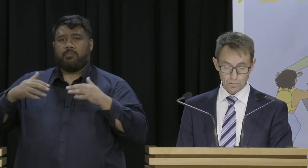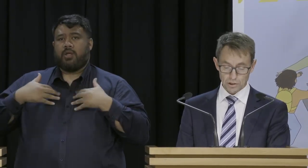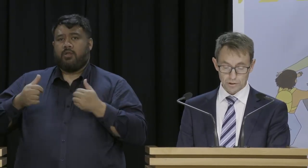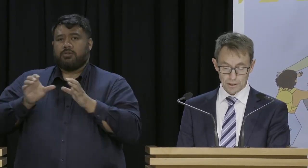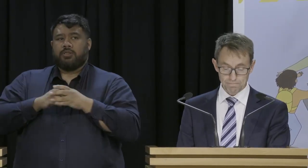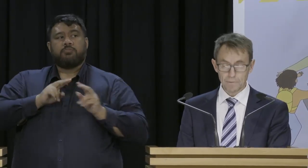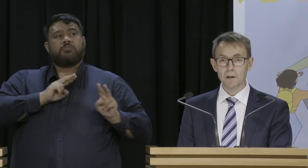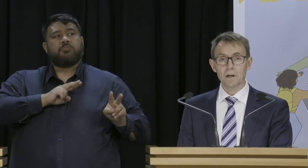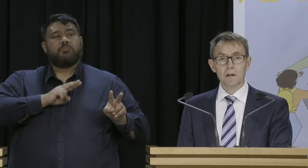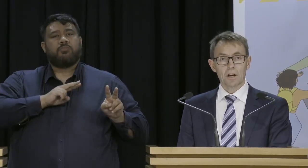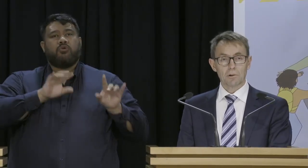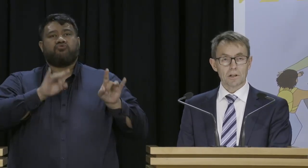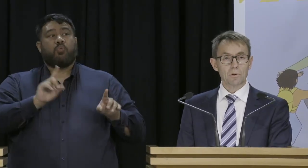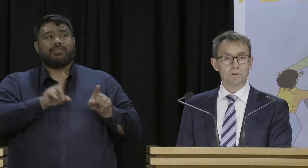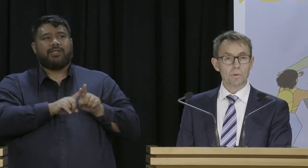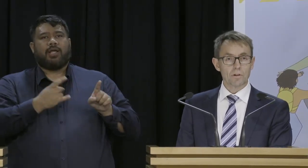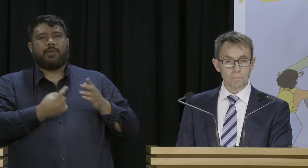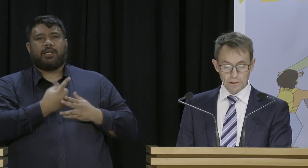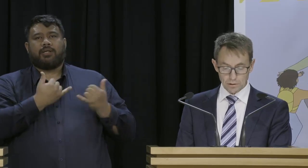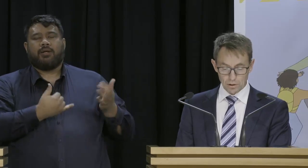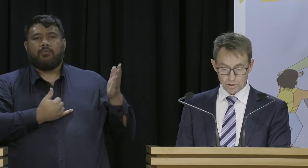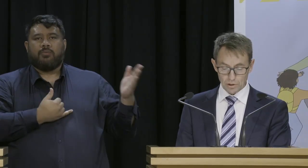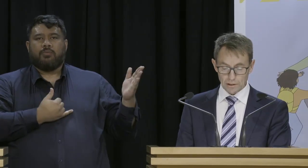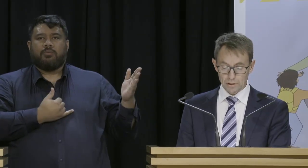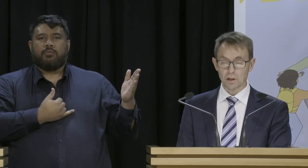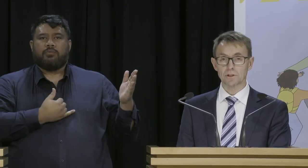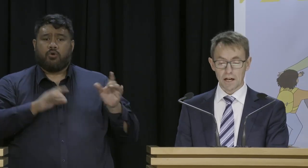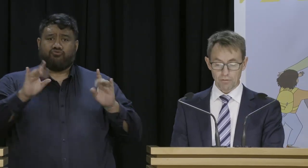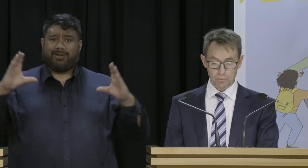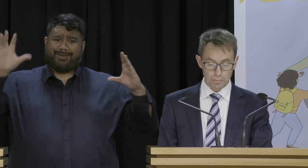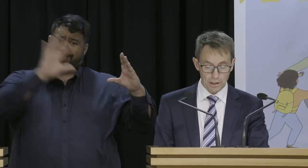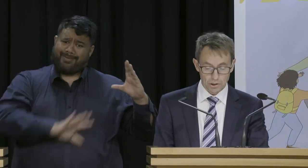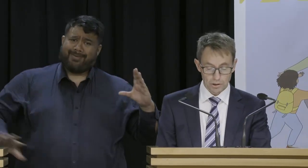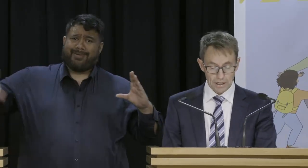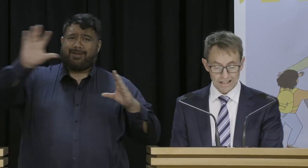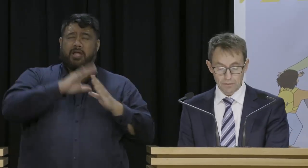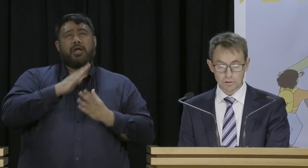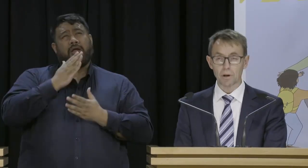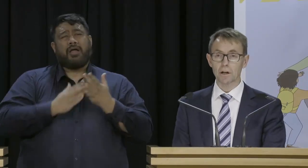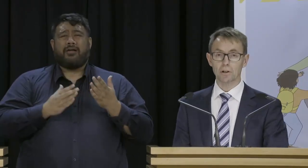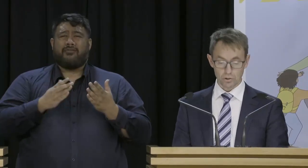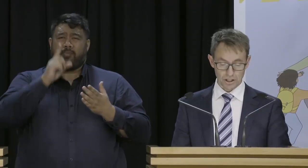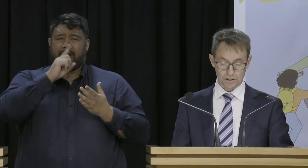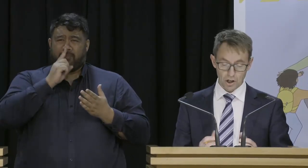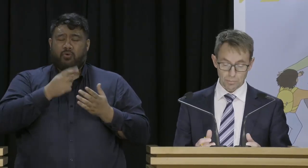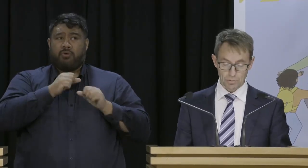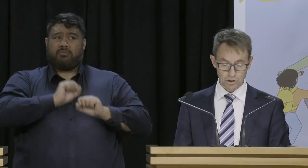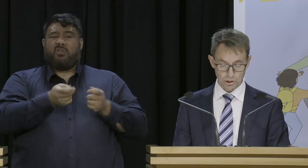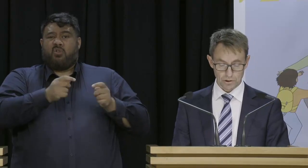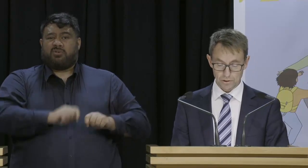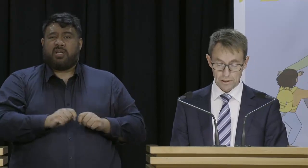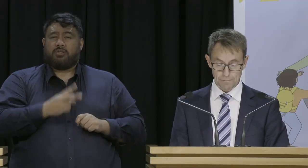the situation there. Currently, more than 12 million Australians, close to half the population, are covered by